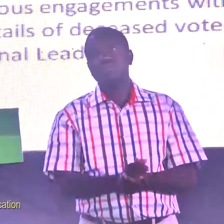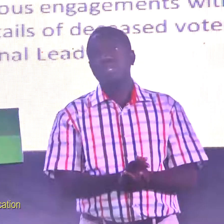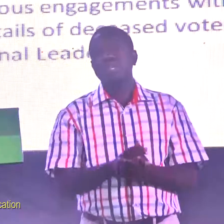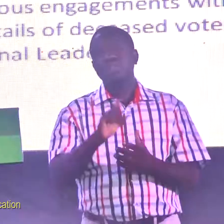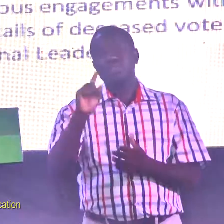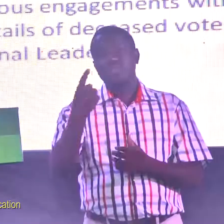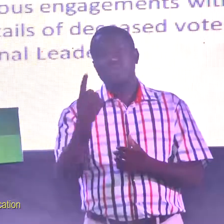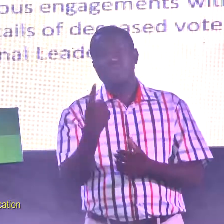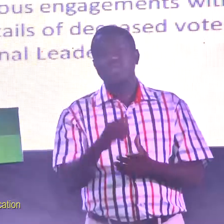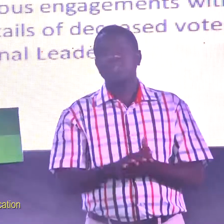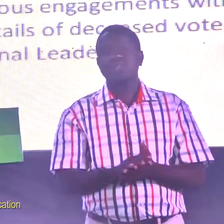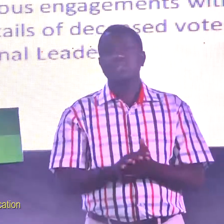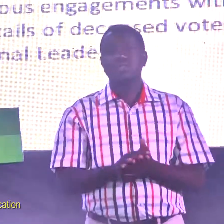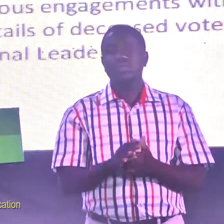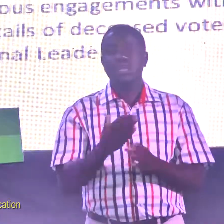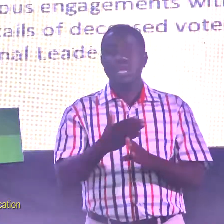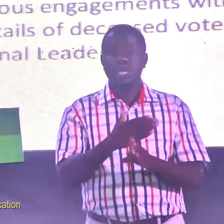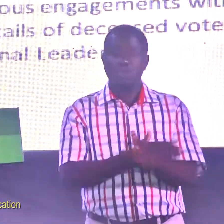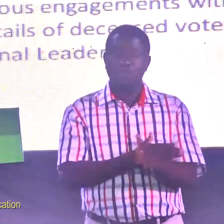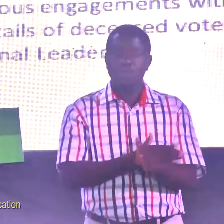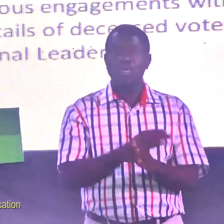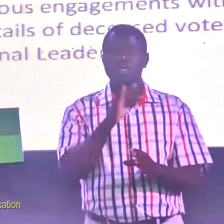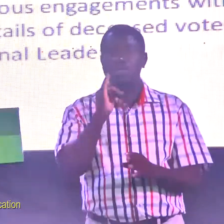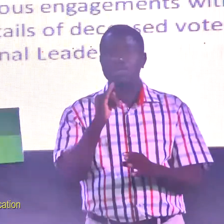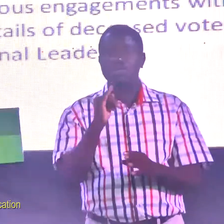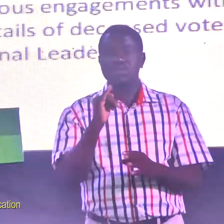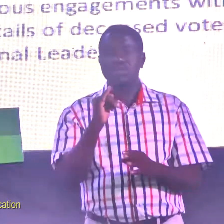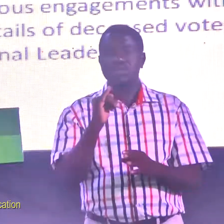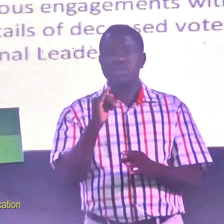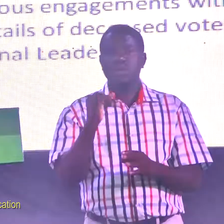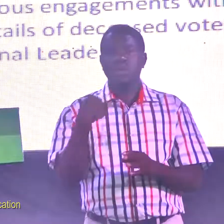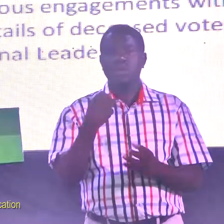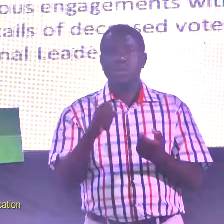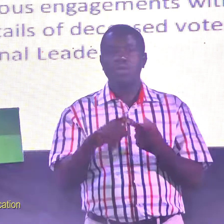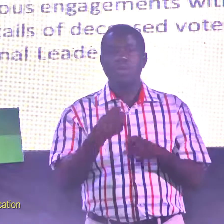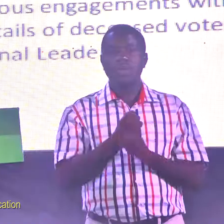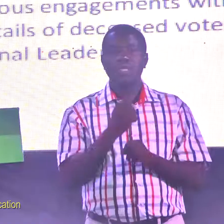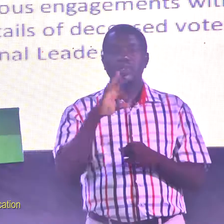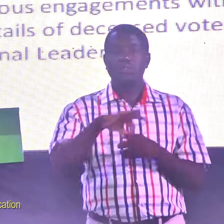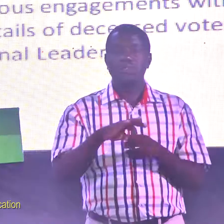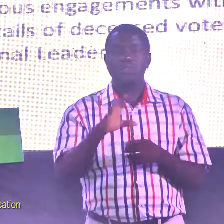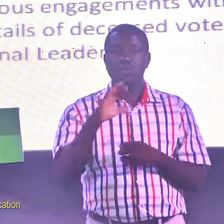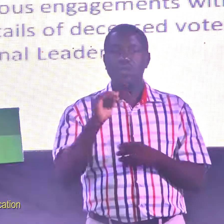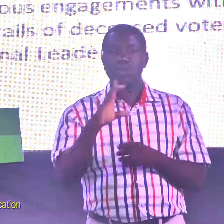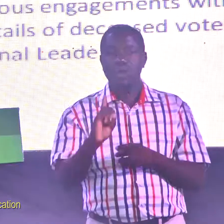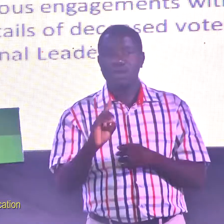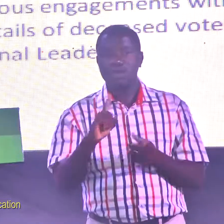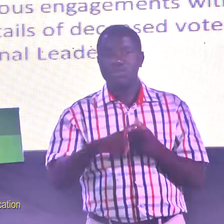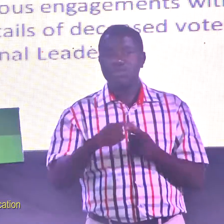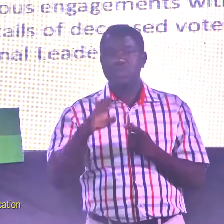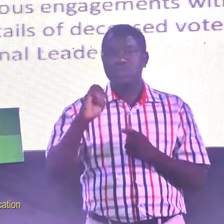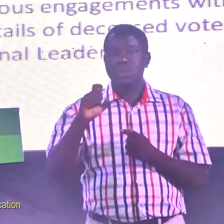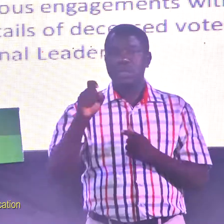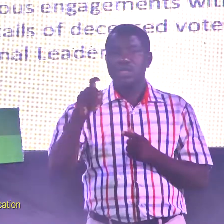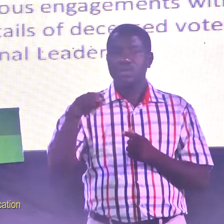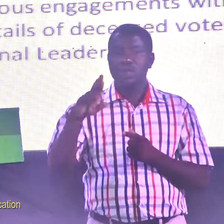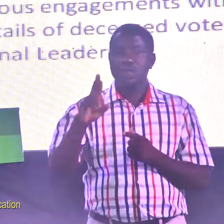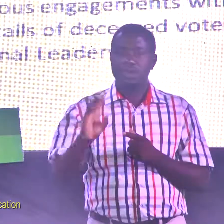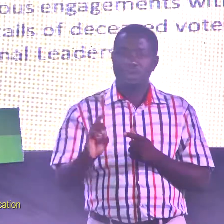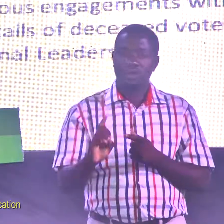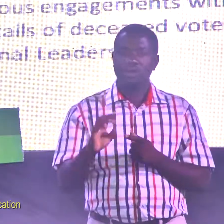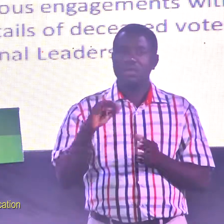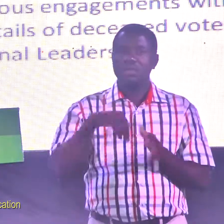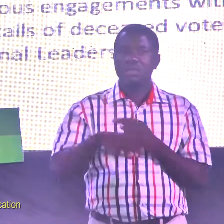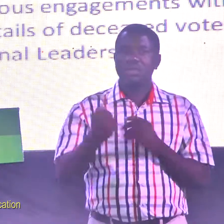the first improvement that we'd want to do is to make the voter's card to expire in 10 years, and this